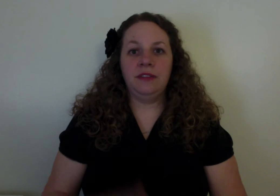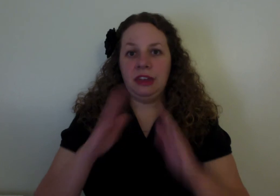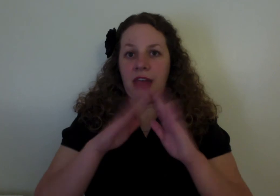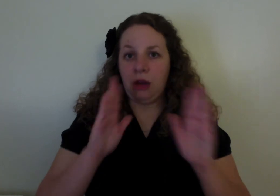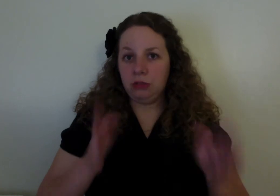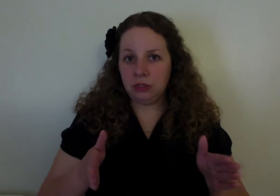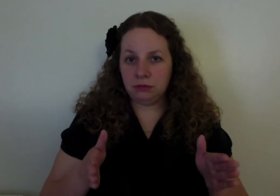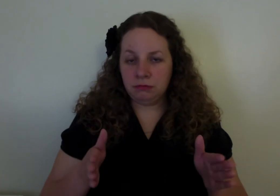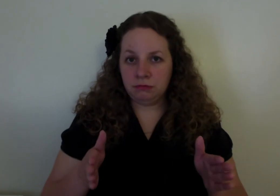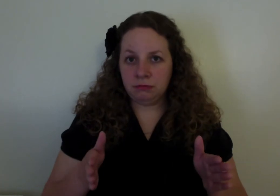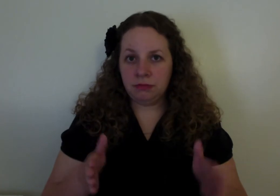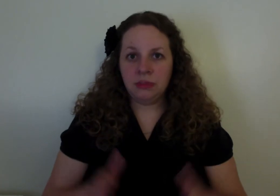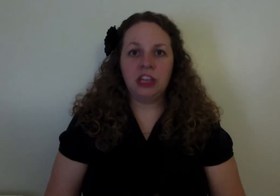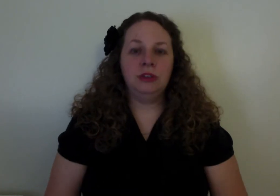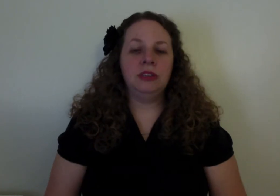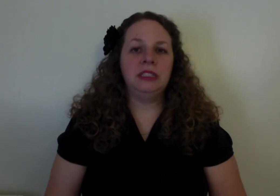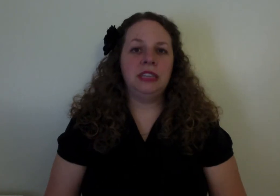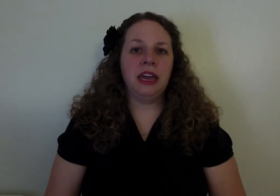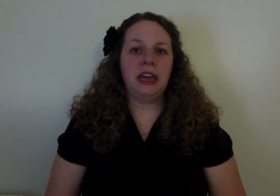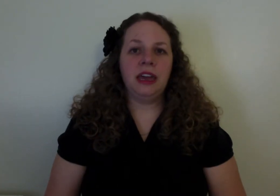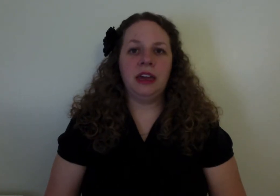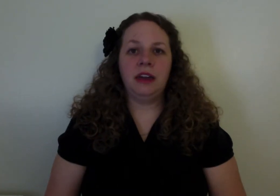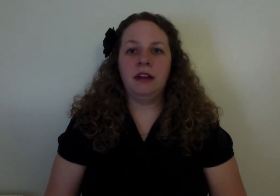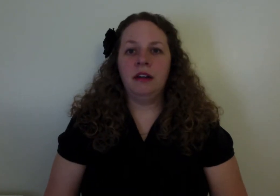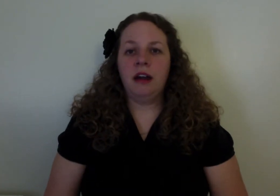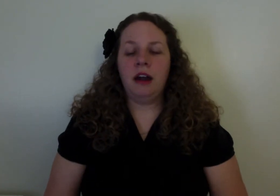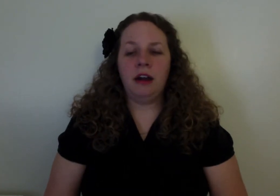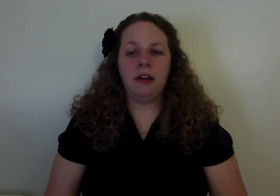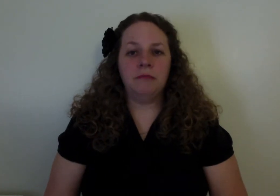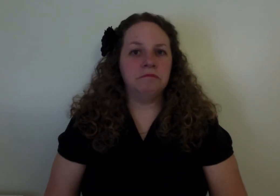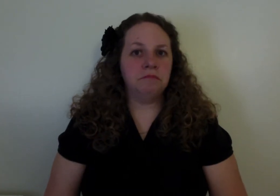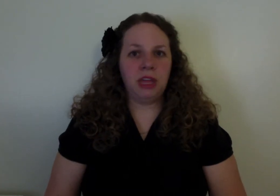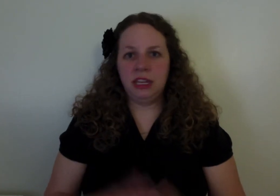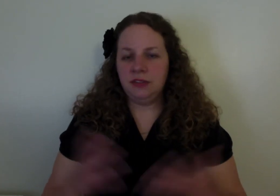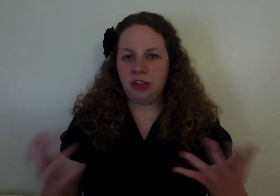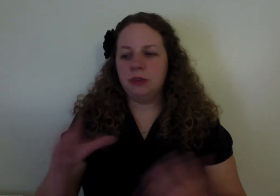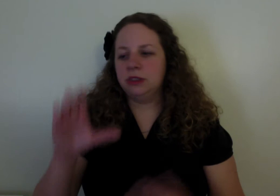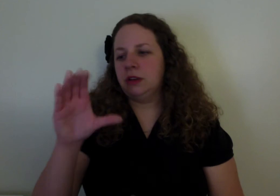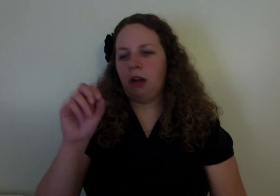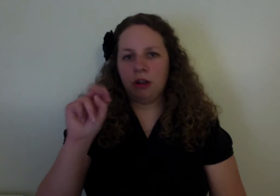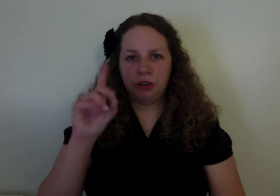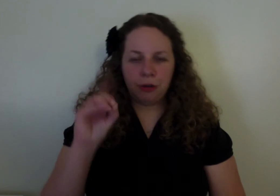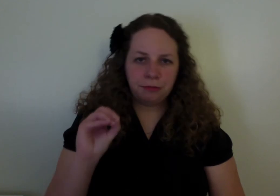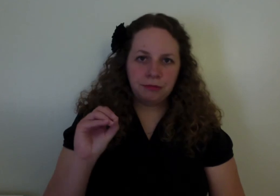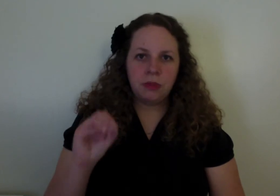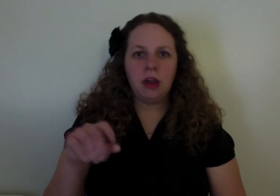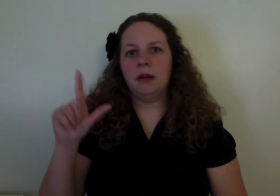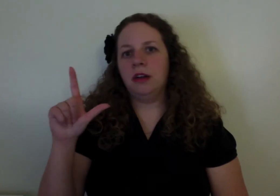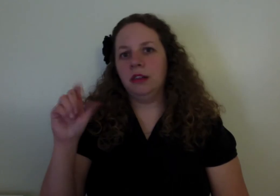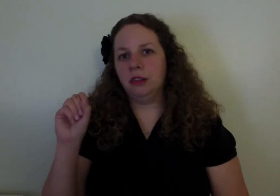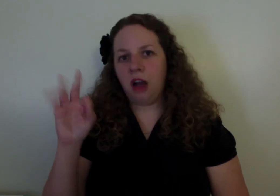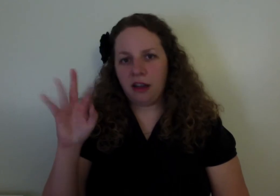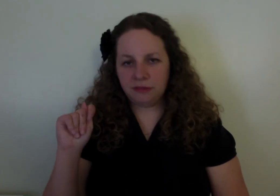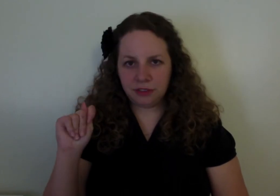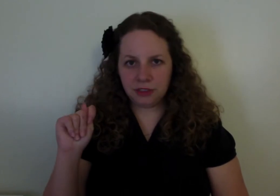a house. You could say, any of the other ones, a condo, a loft, you